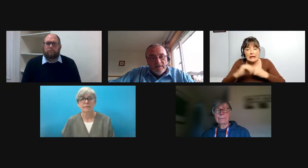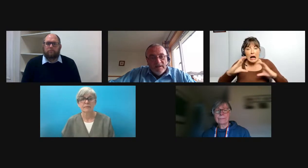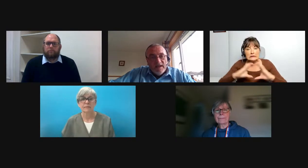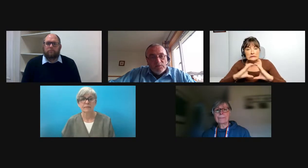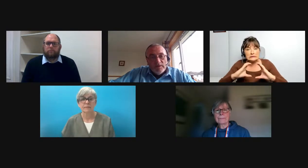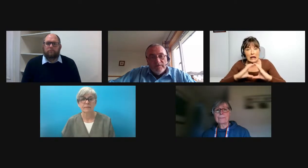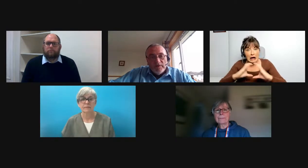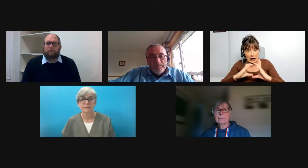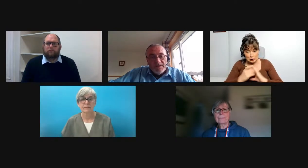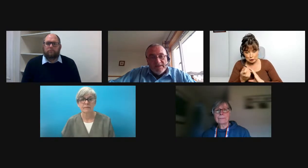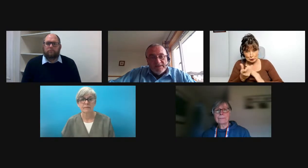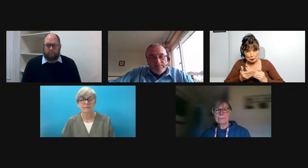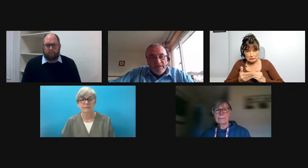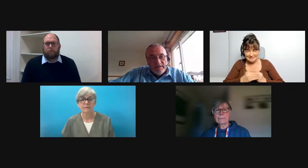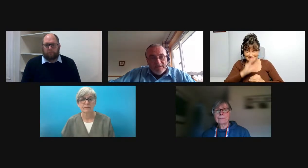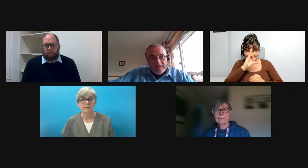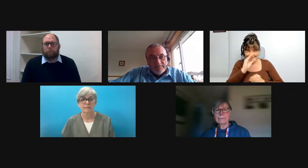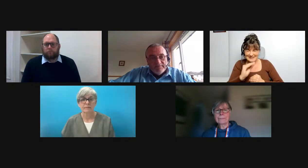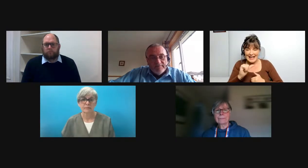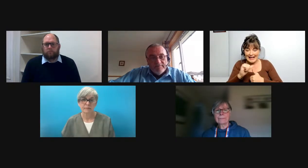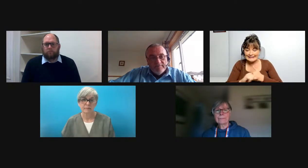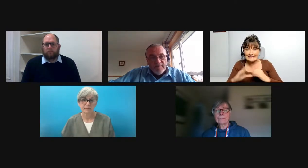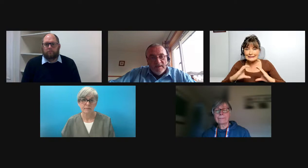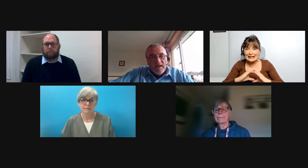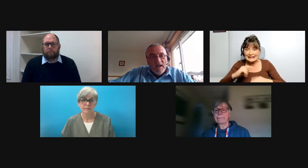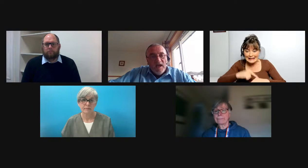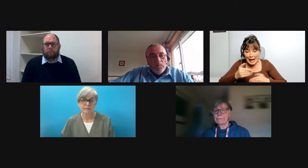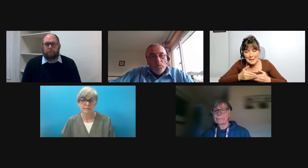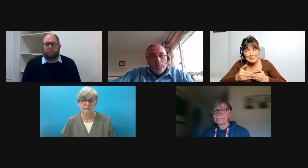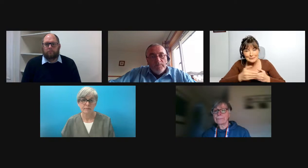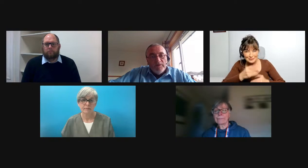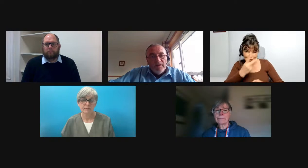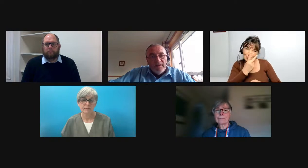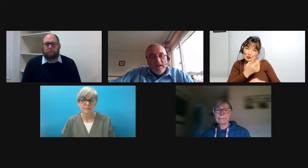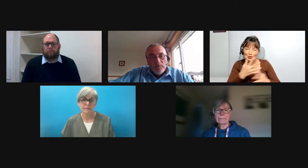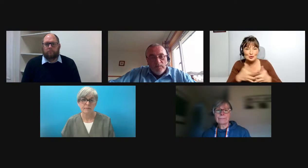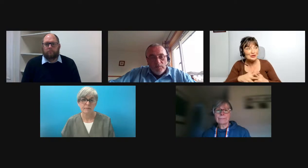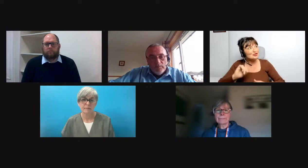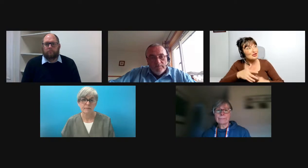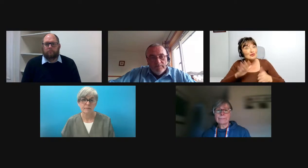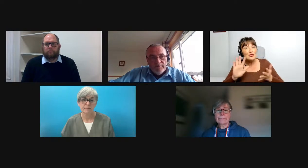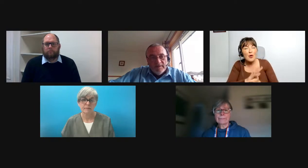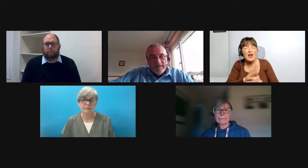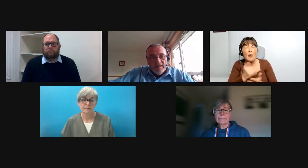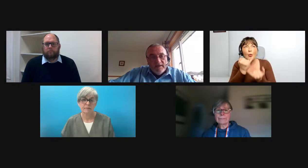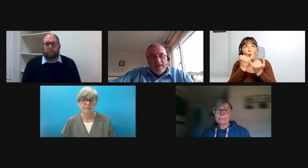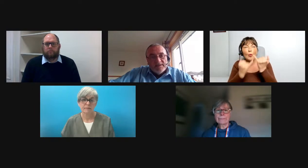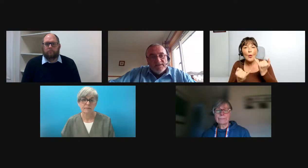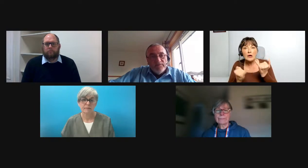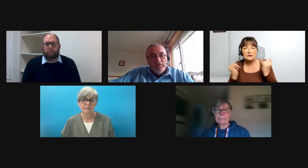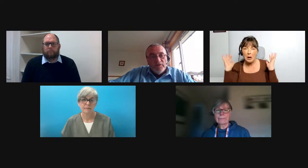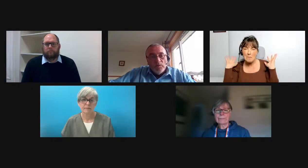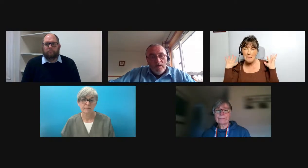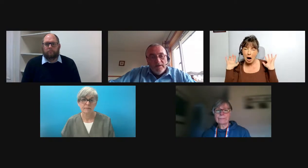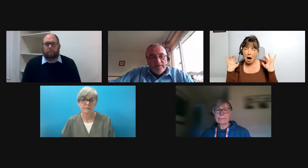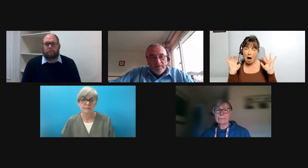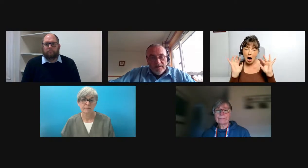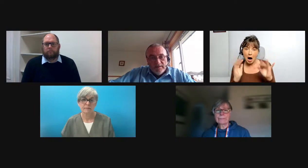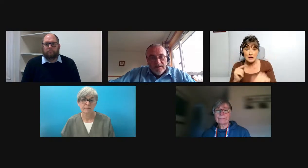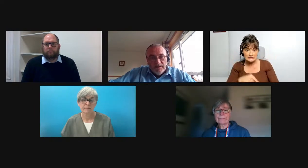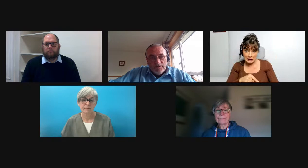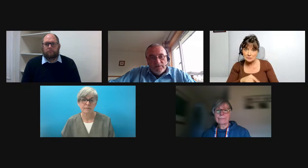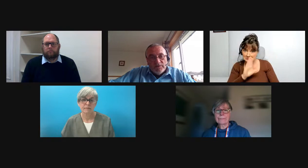Easter is one of our busiest periods. And what would be really helpful is if you